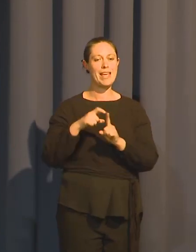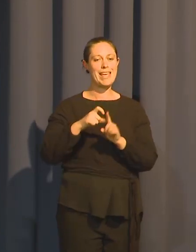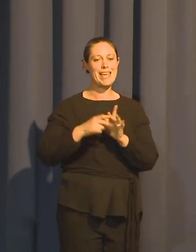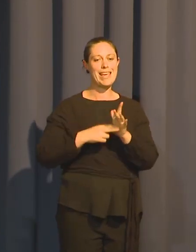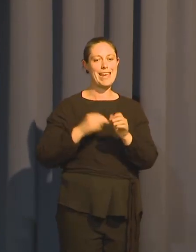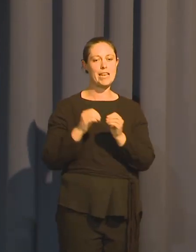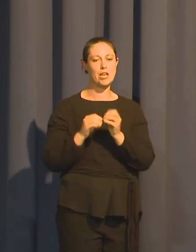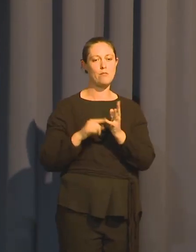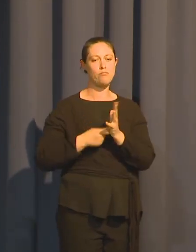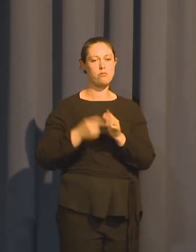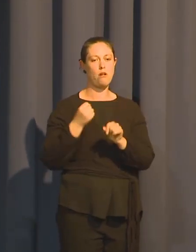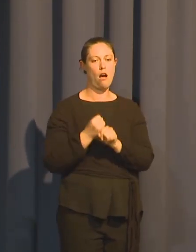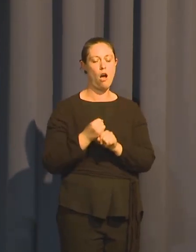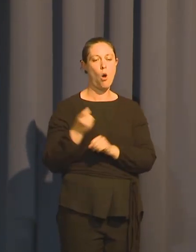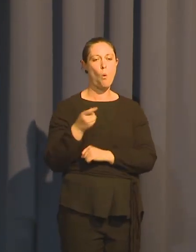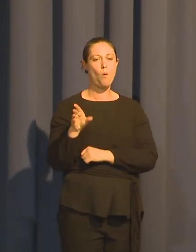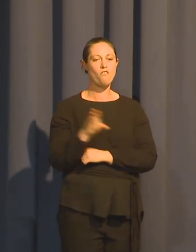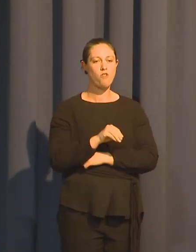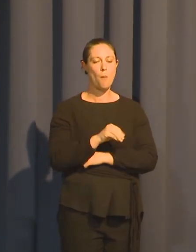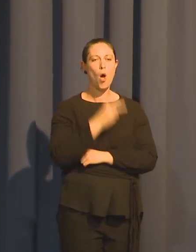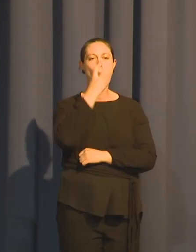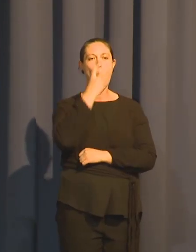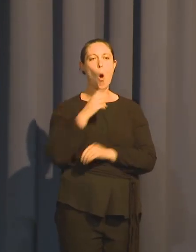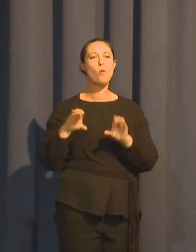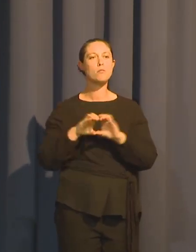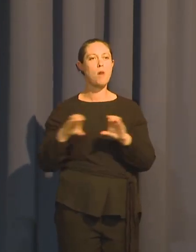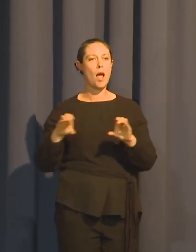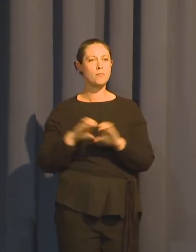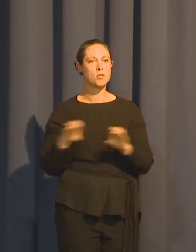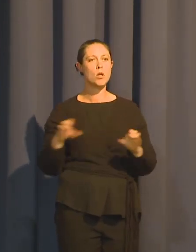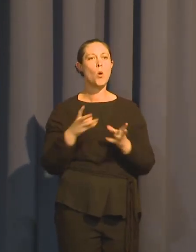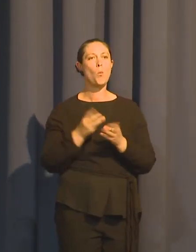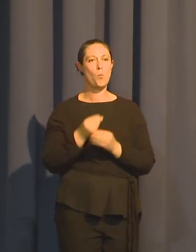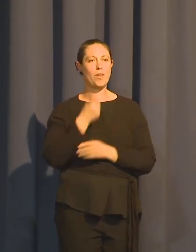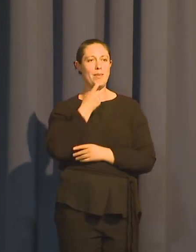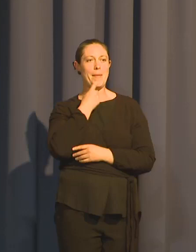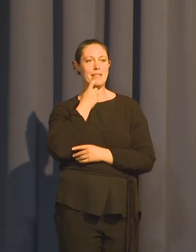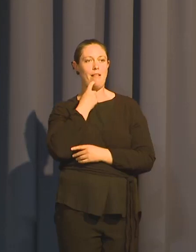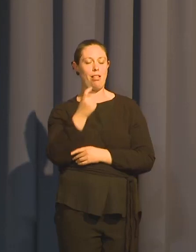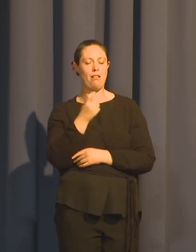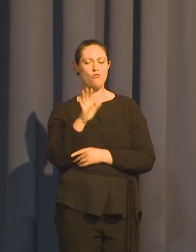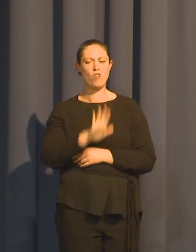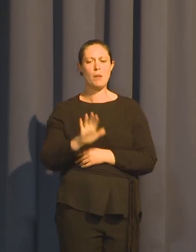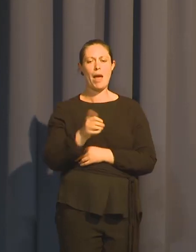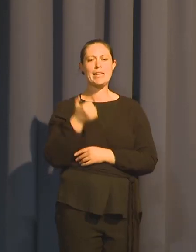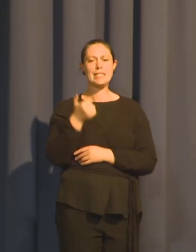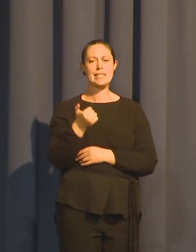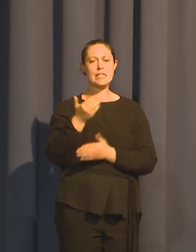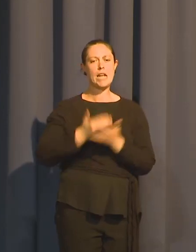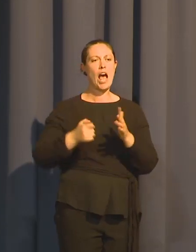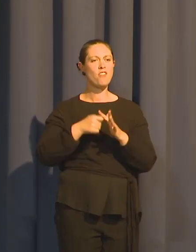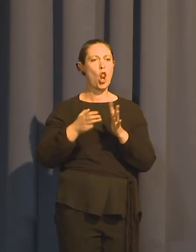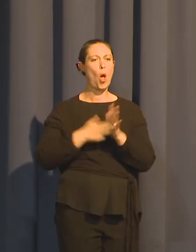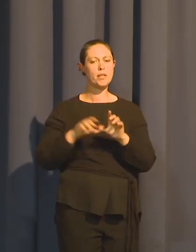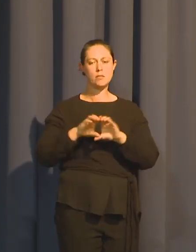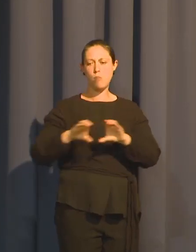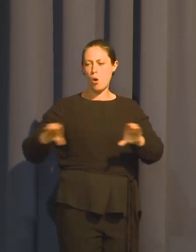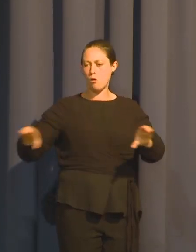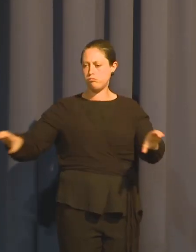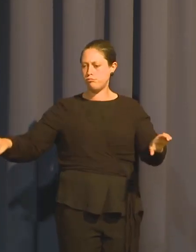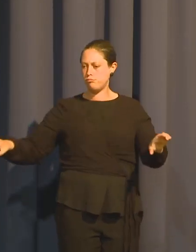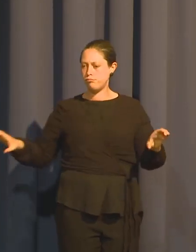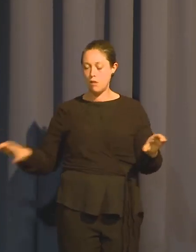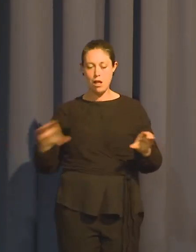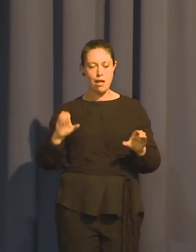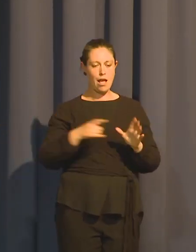by older metallic pipework. So there's about 6.5 kilometres of cast iron